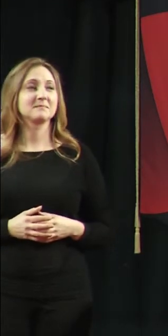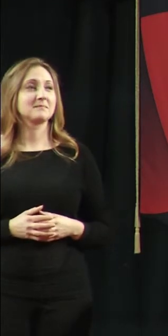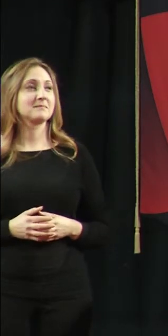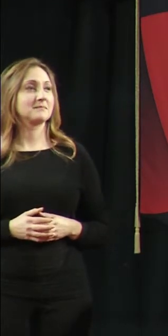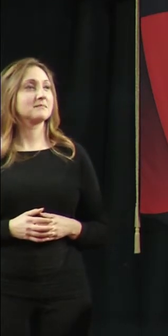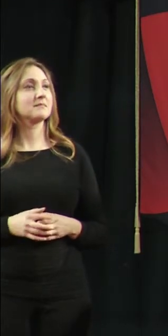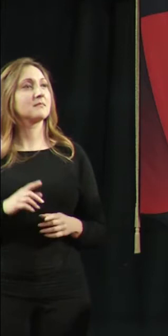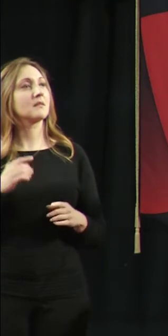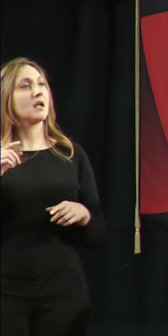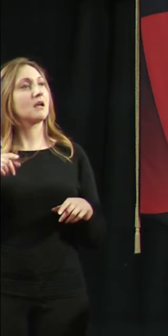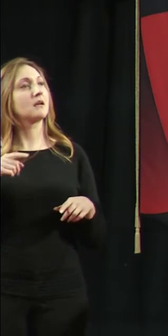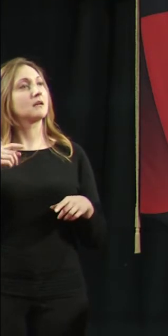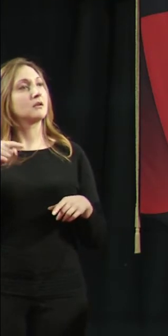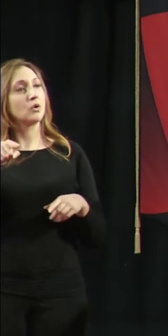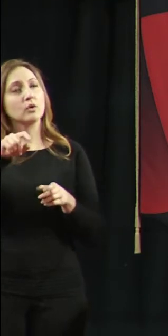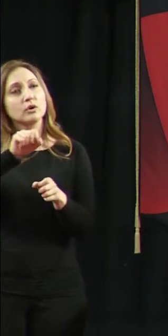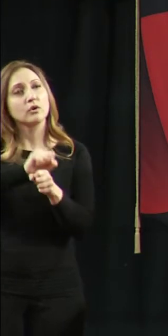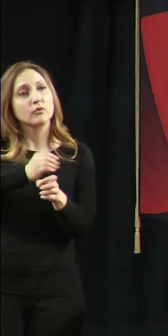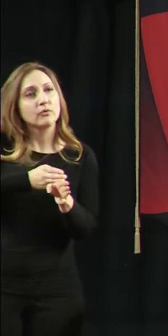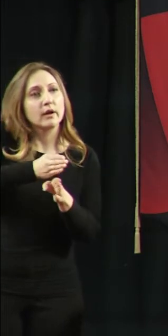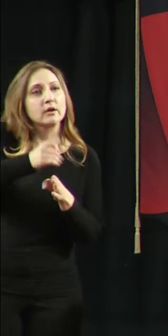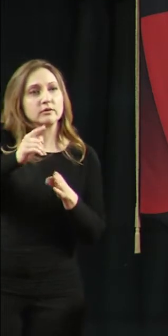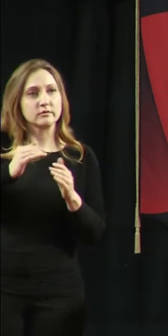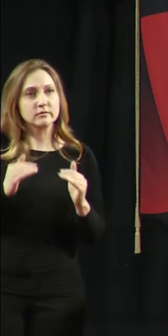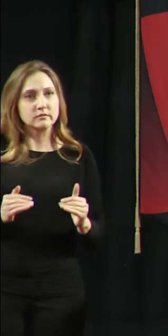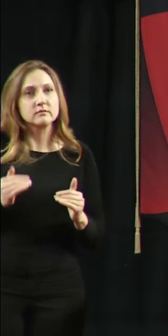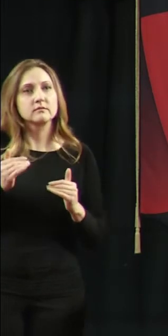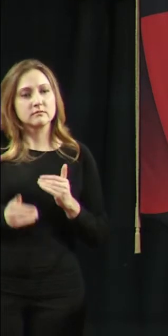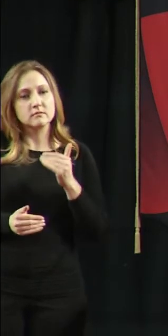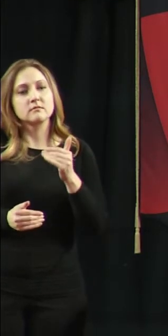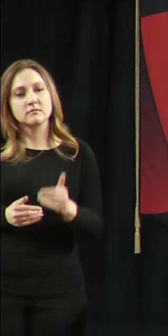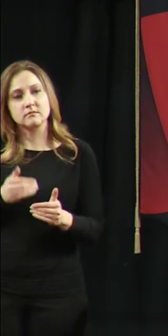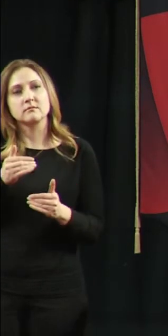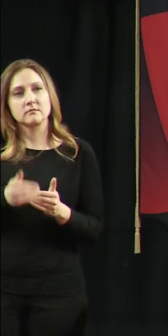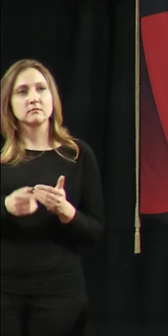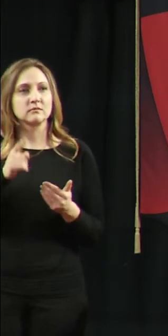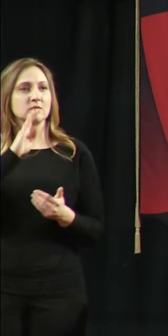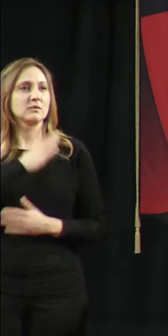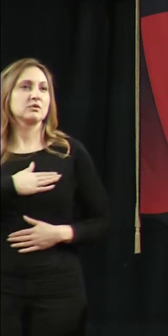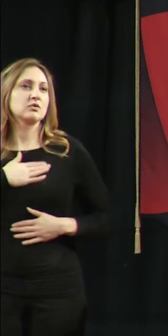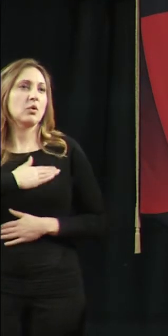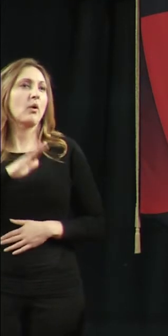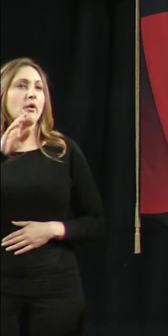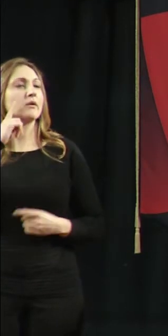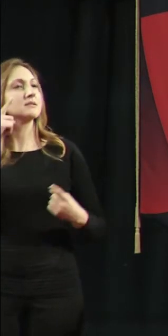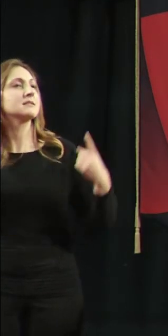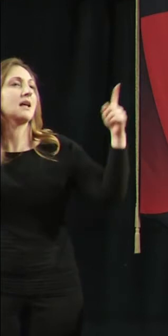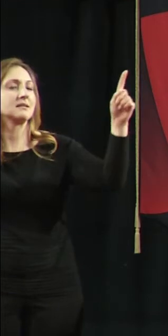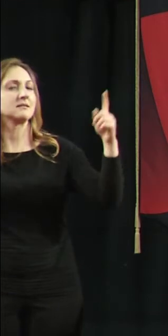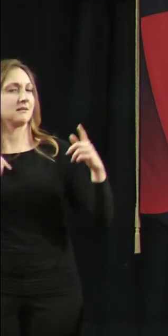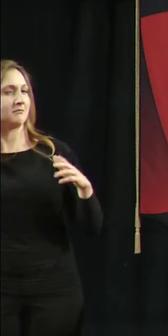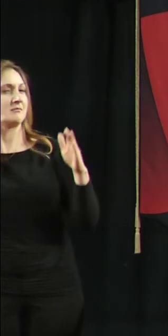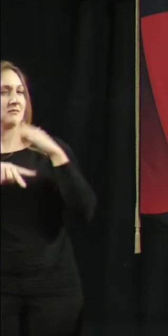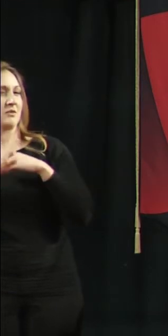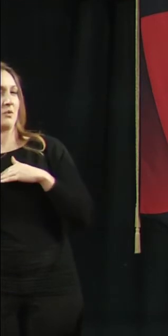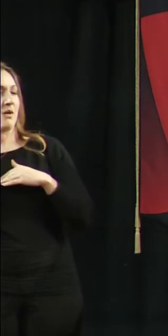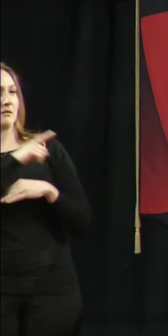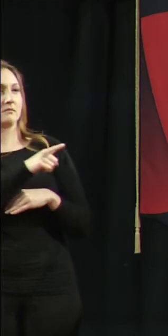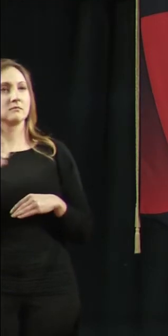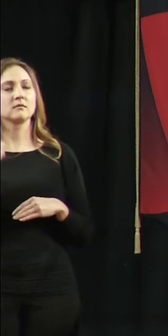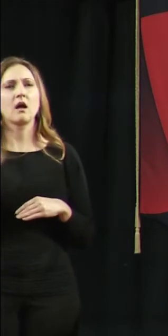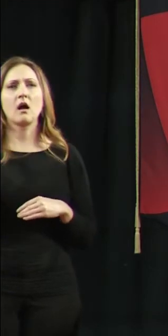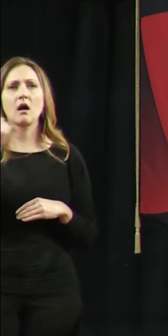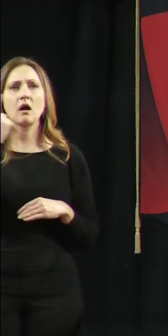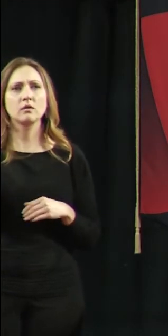As you progress in your careers and enjoy the successes that I predict for all of you, I want you to always keep in